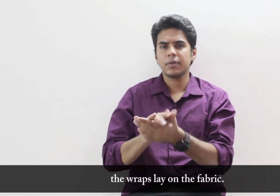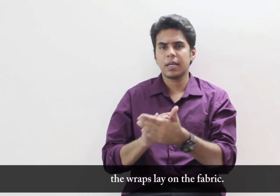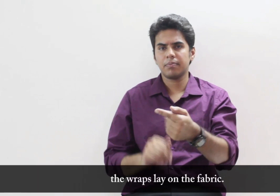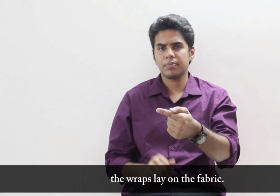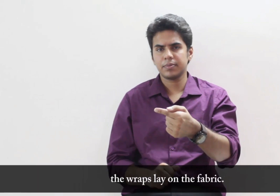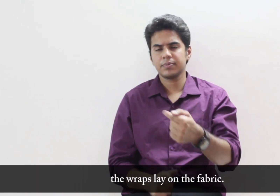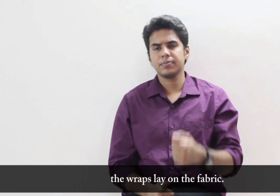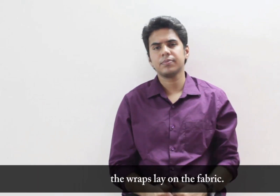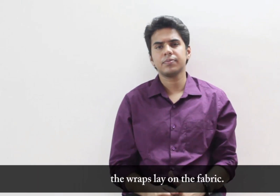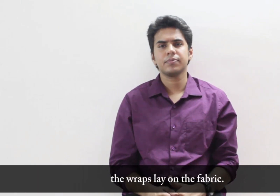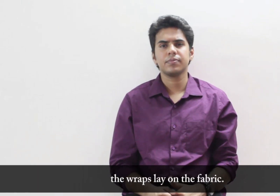fabric.